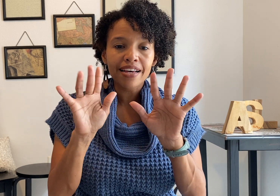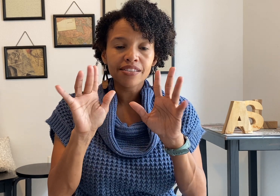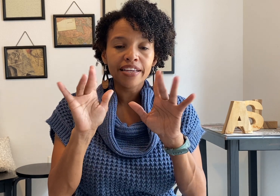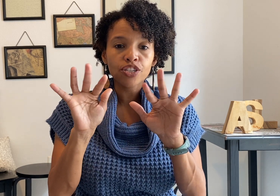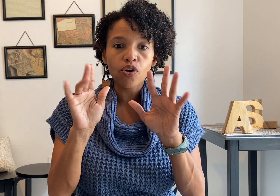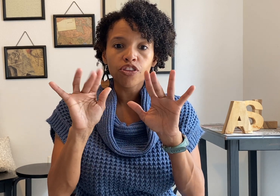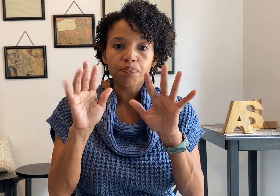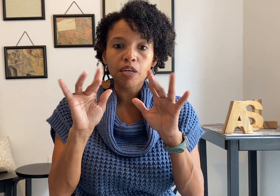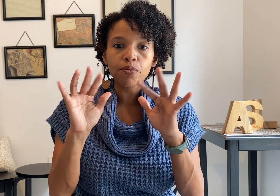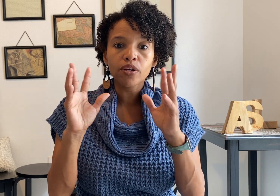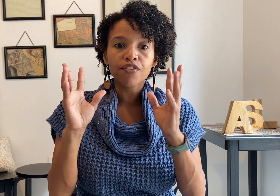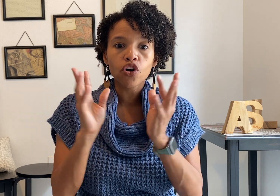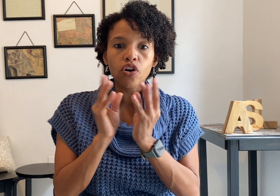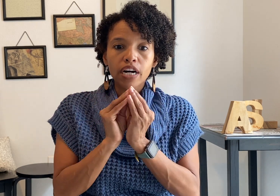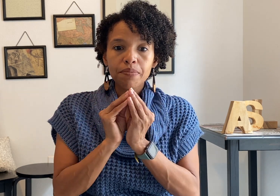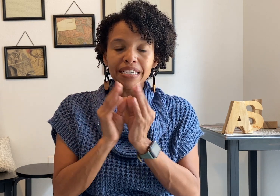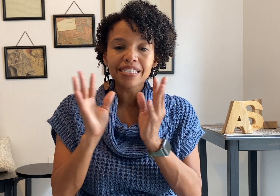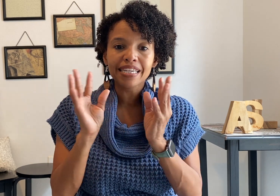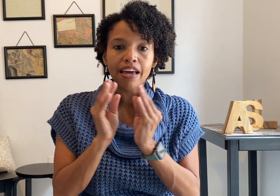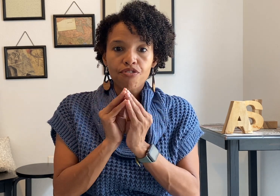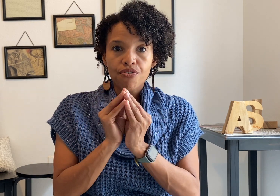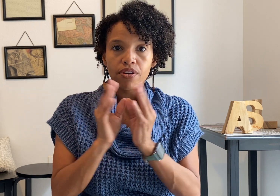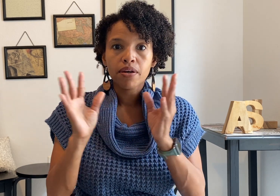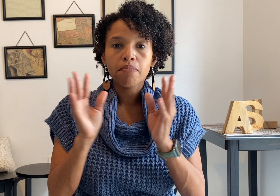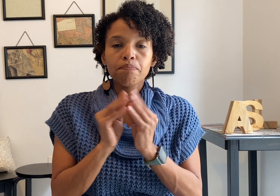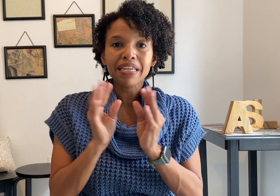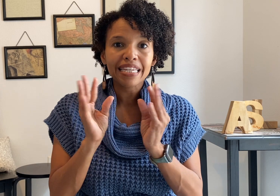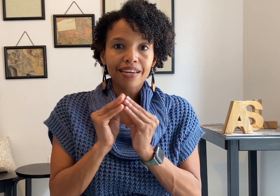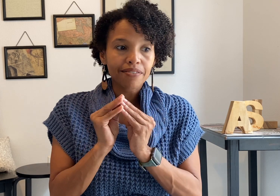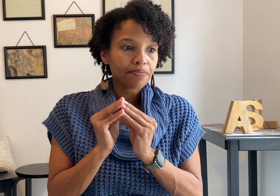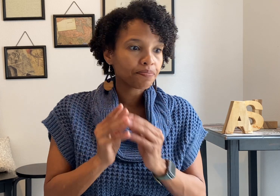these are all the people and they're all coming together, meeting.